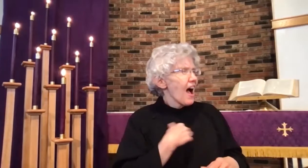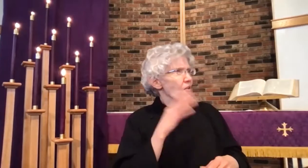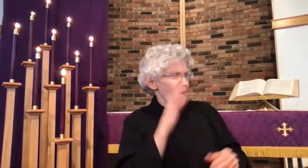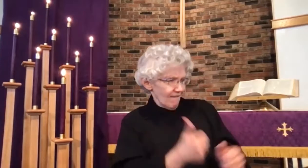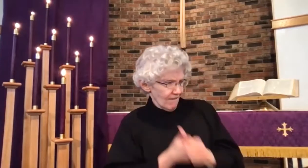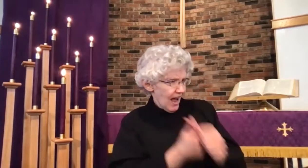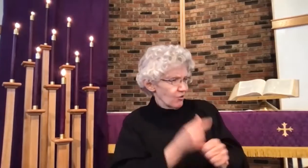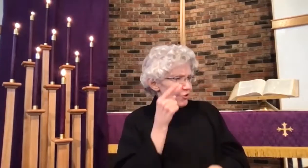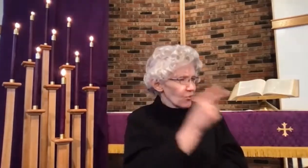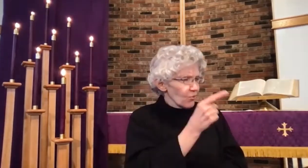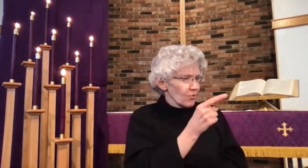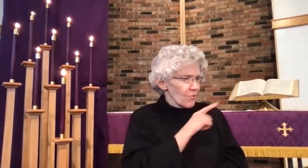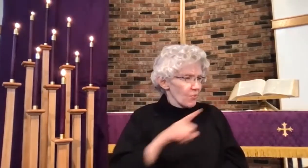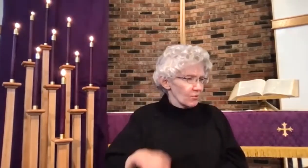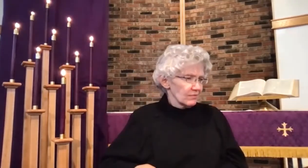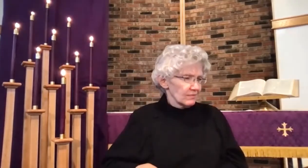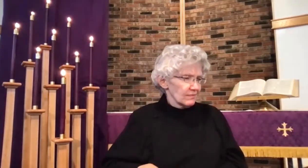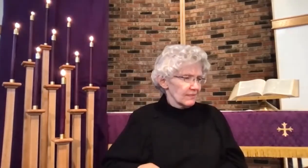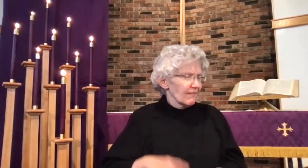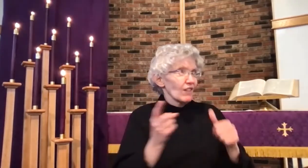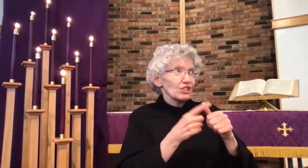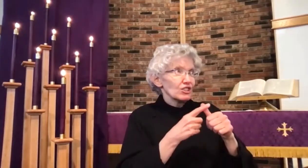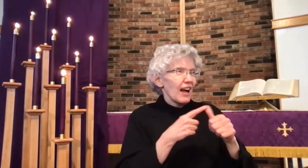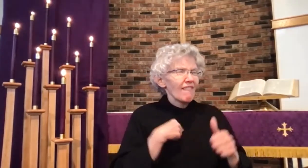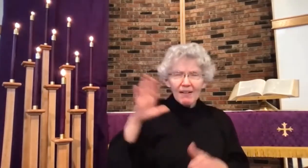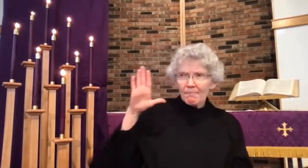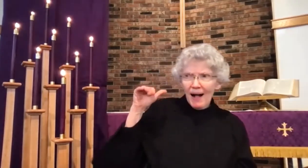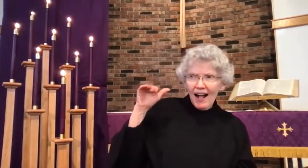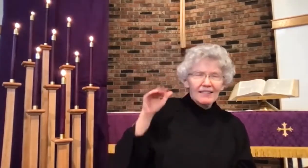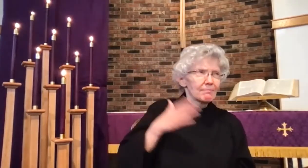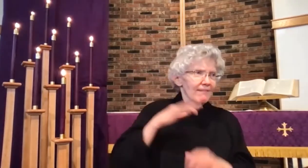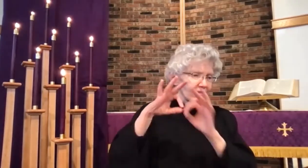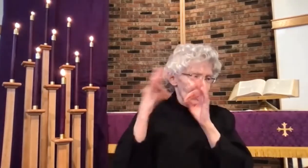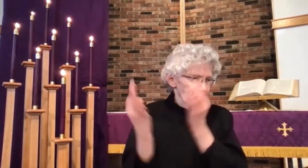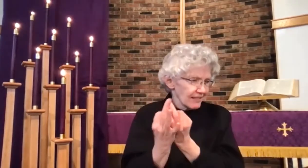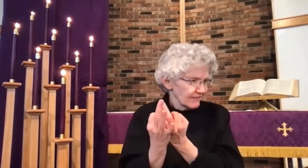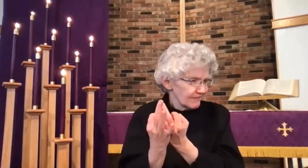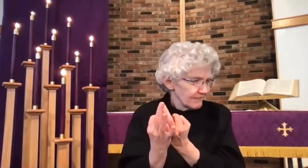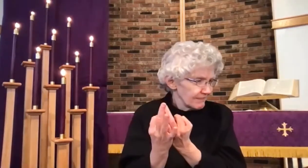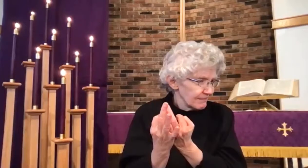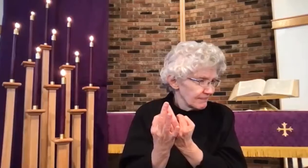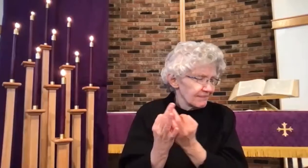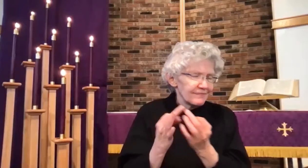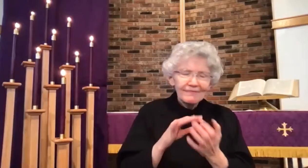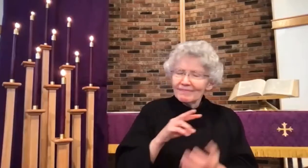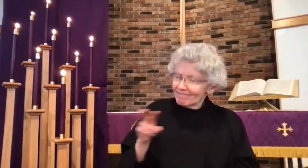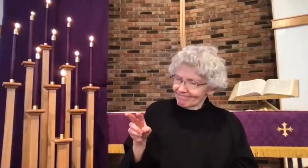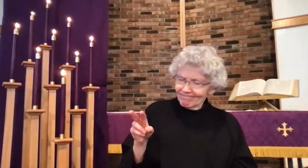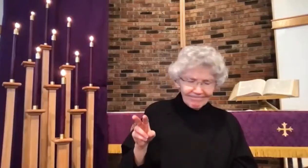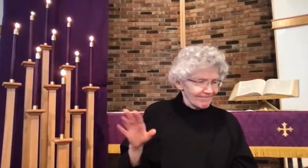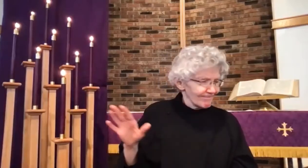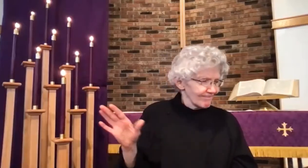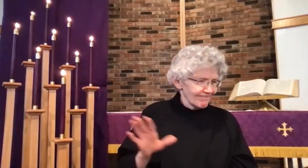Another said, "I will follow you, Lord, but first let me say farewell to those at my home."